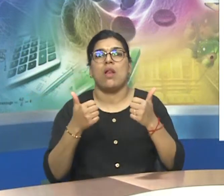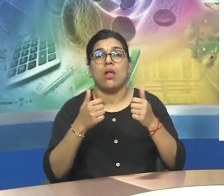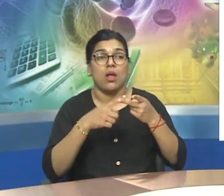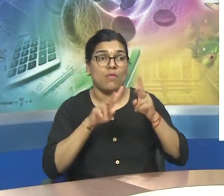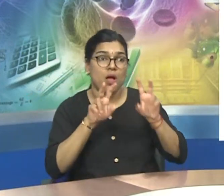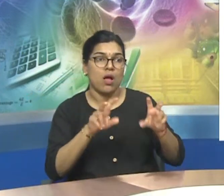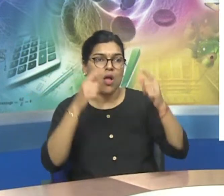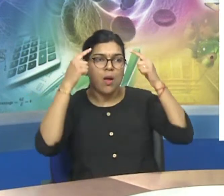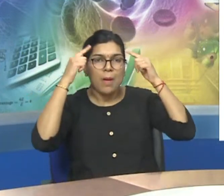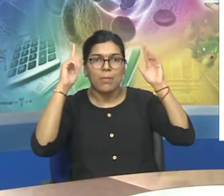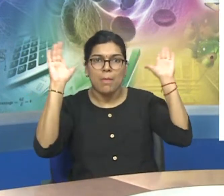interacting with our society people.